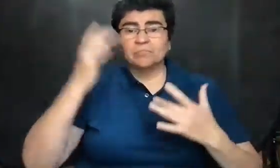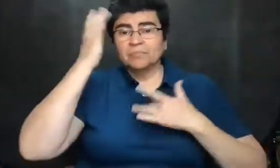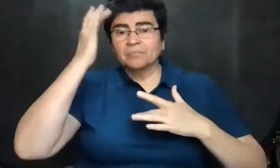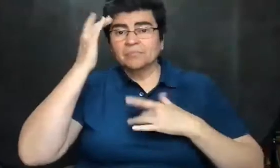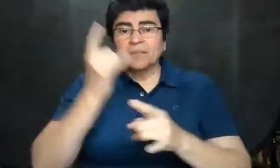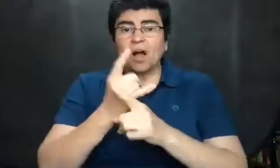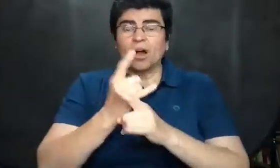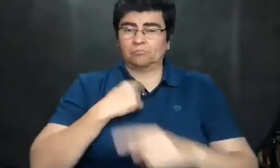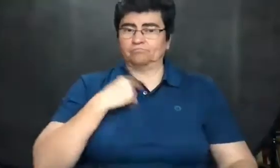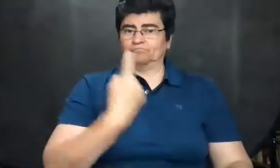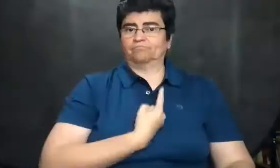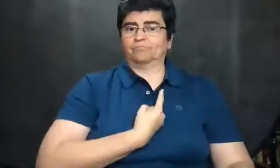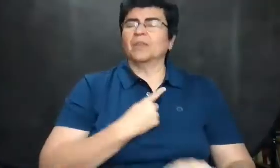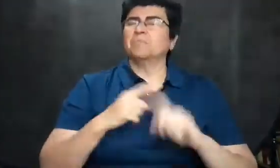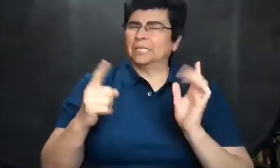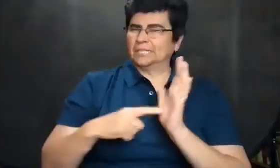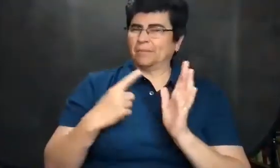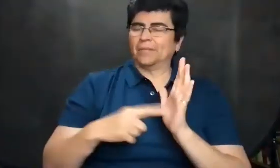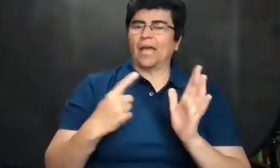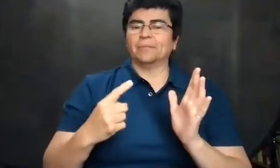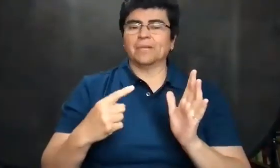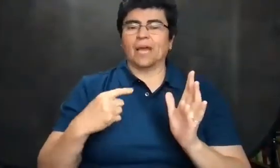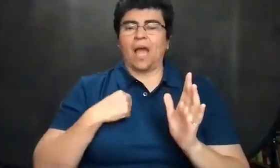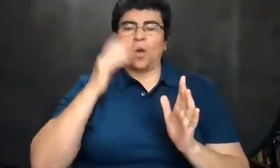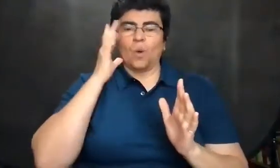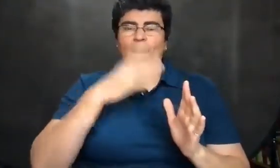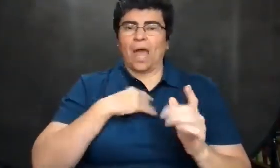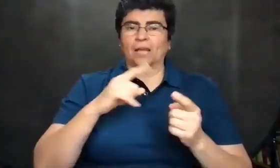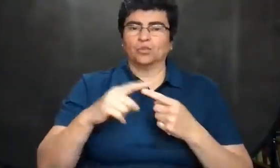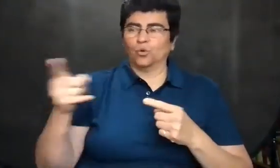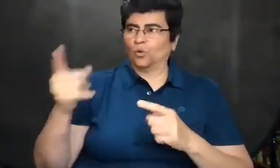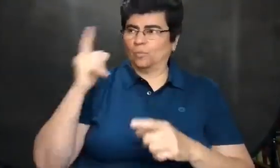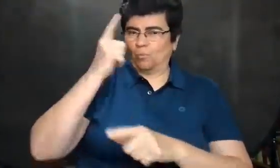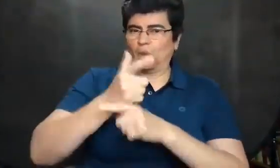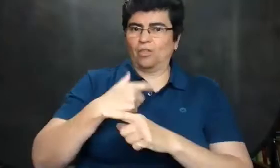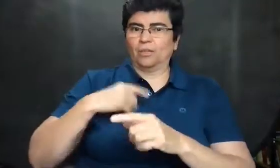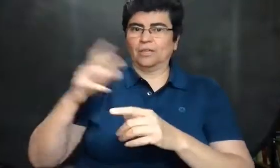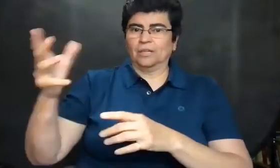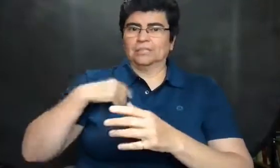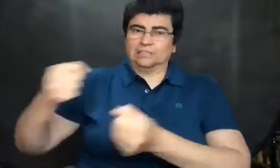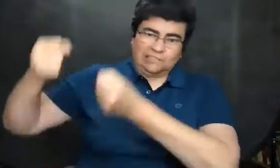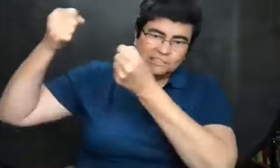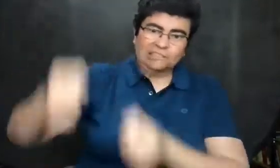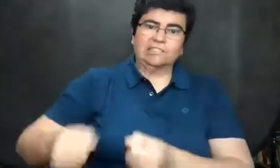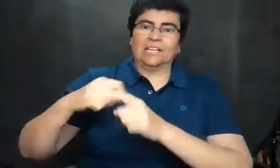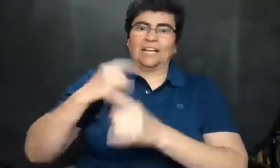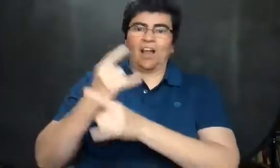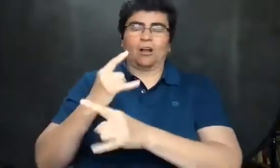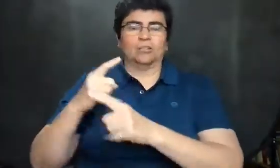only one, although there are times when I'd like to dunk my brothers in alcohol so they could get the 12 steps, because in my humble opinion, I